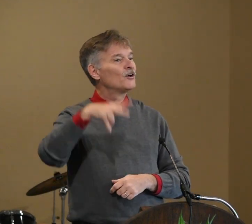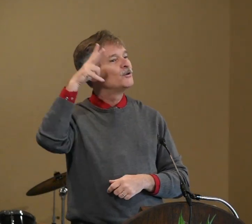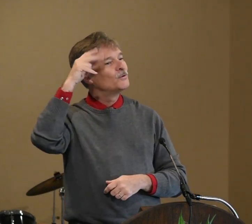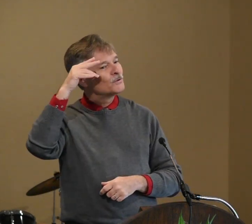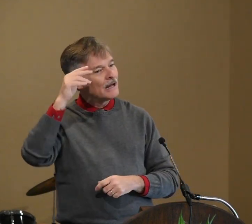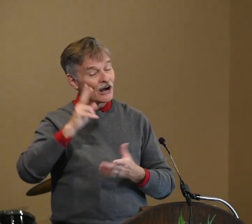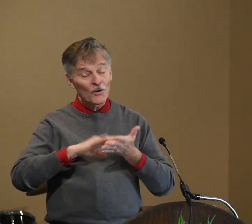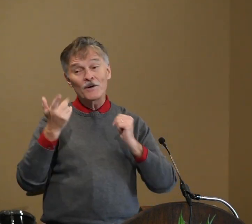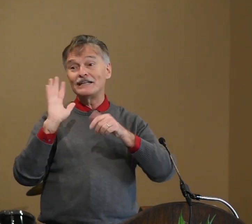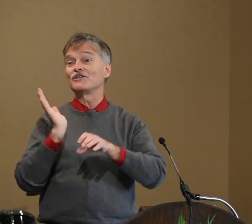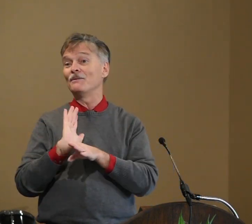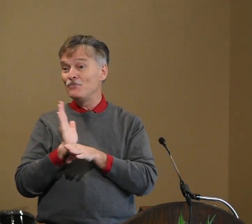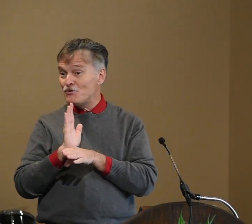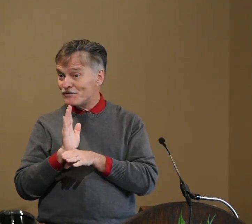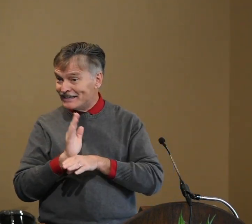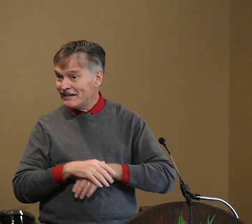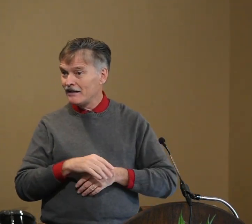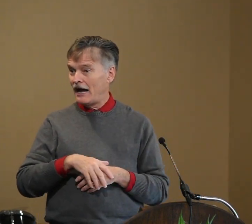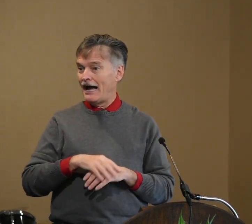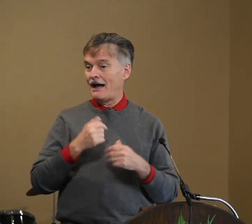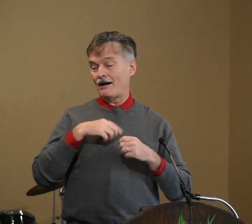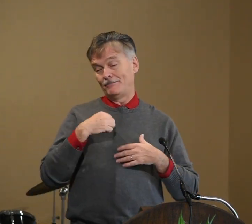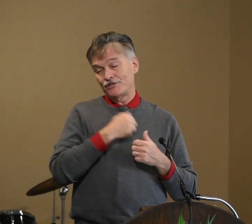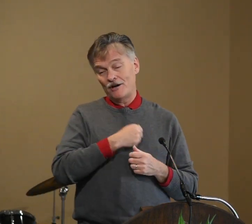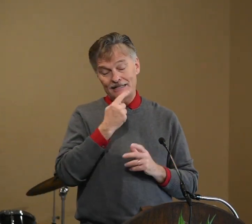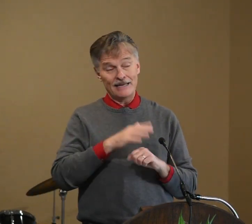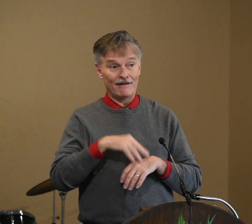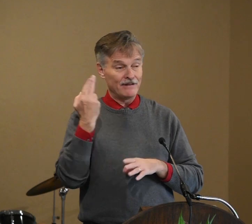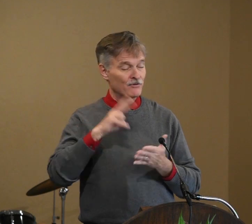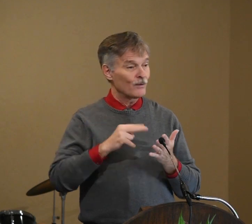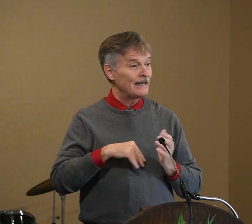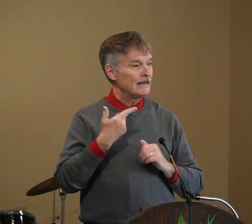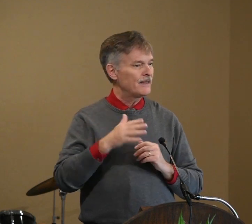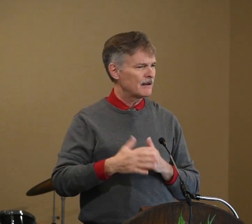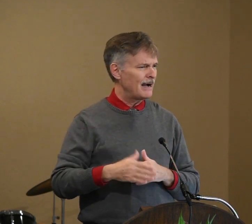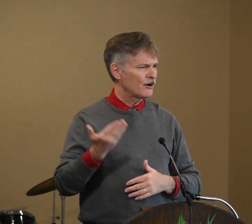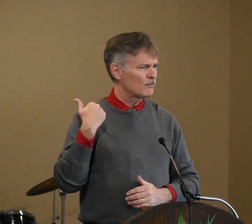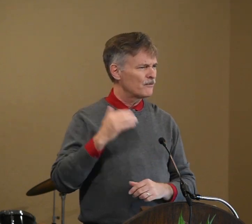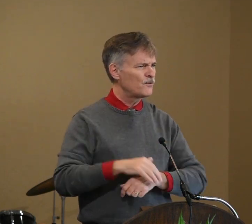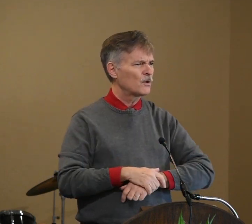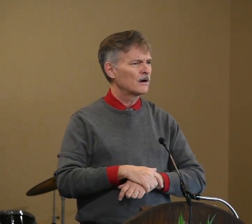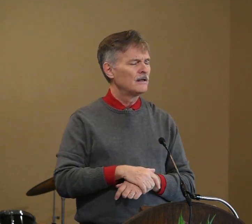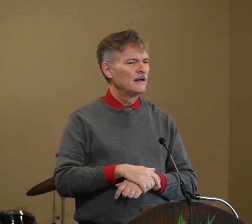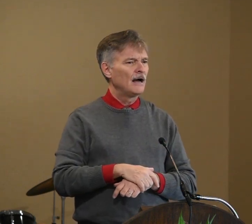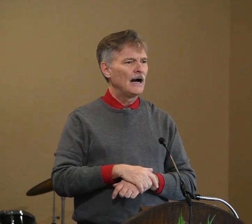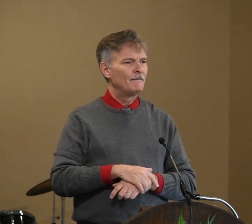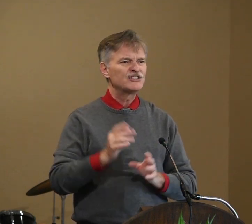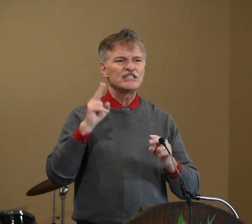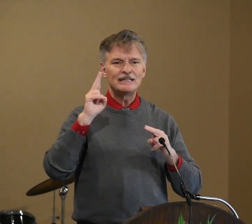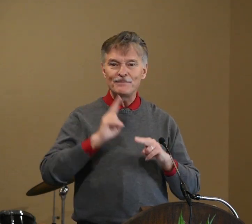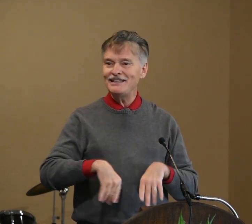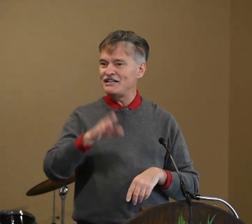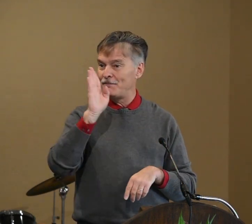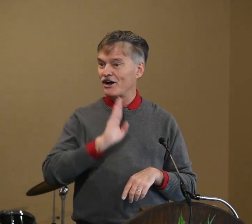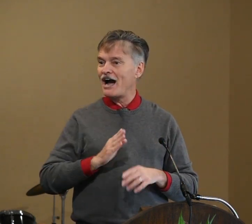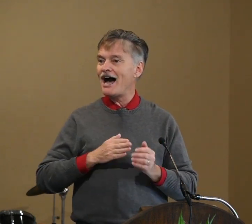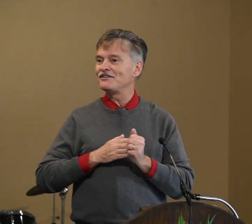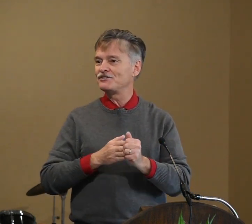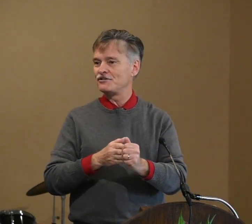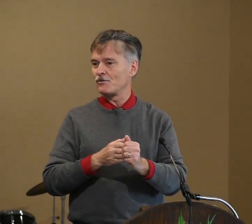who, according to the movie, I'm sorry to say I've never read anything about her before, but she depended upon God to